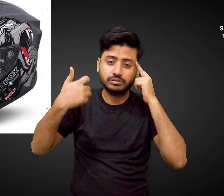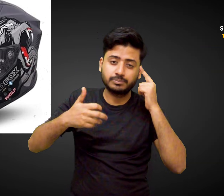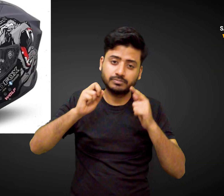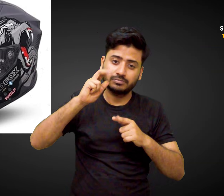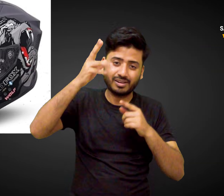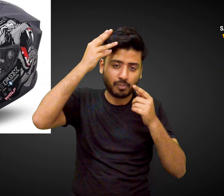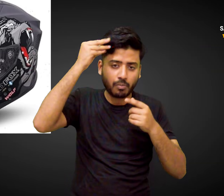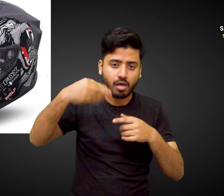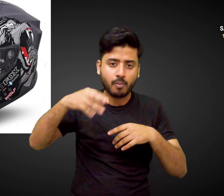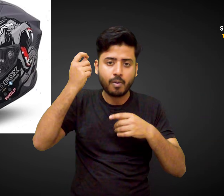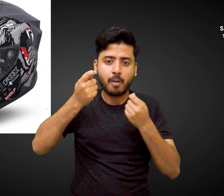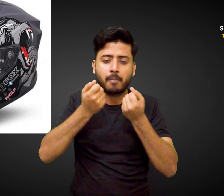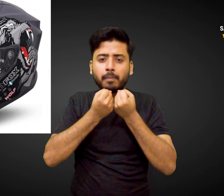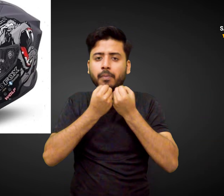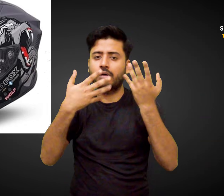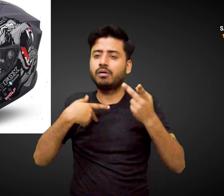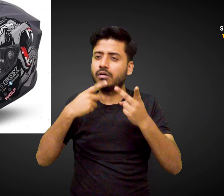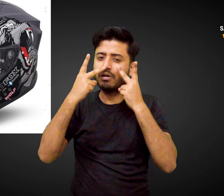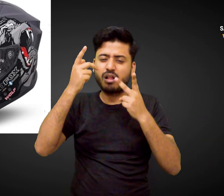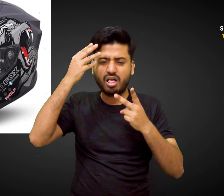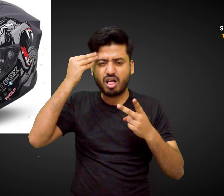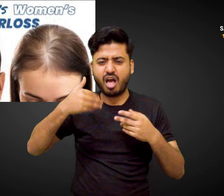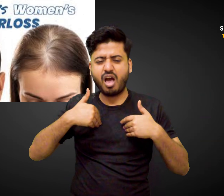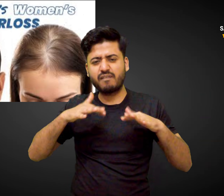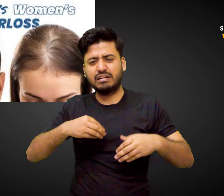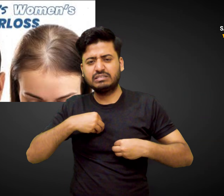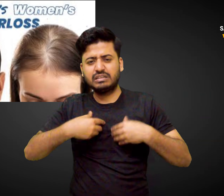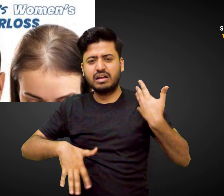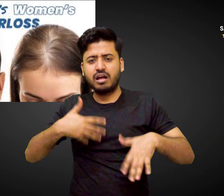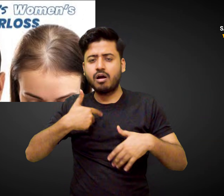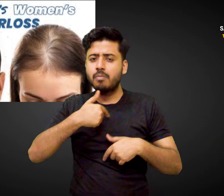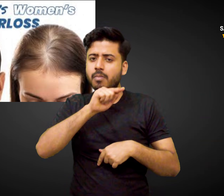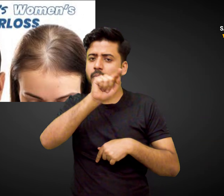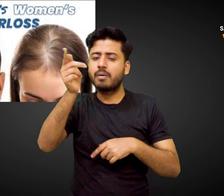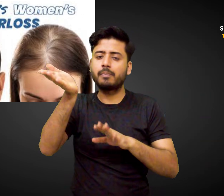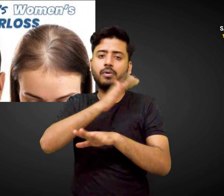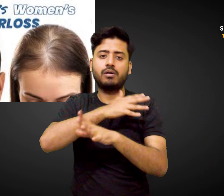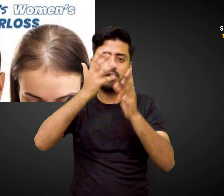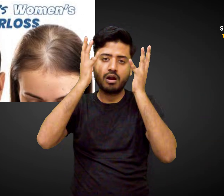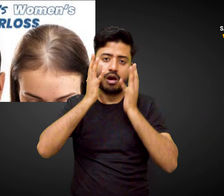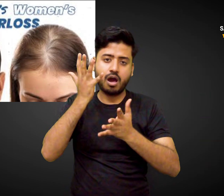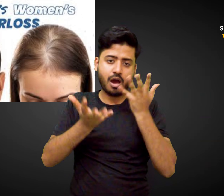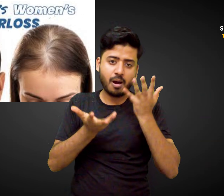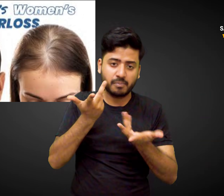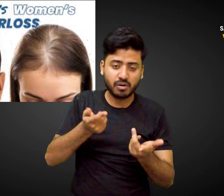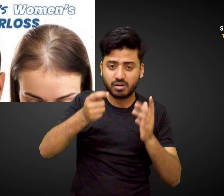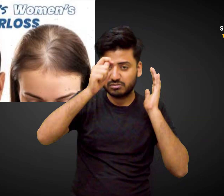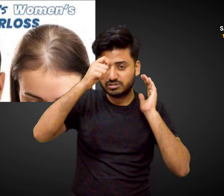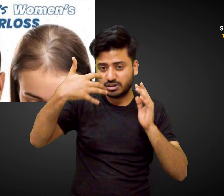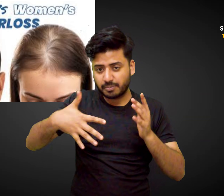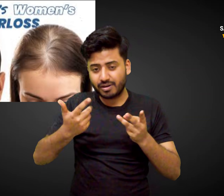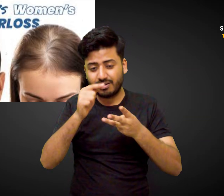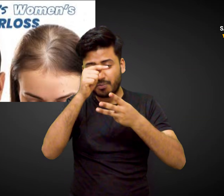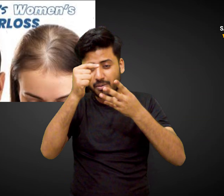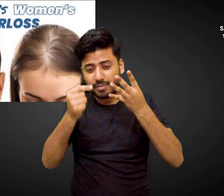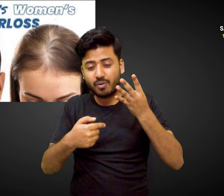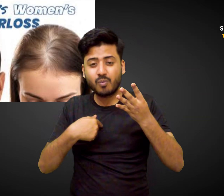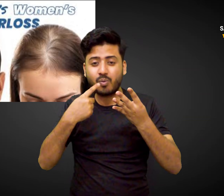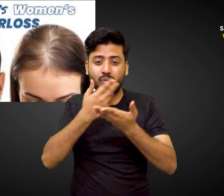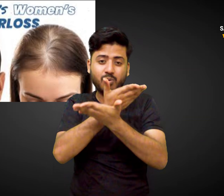a 1 to 2 day break from hats to let the follicles recover. Core strategies for hair-safe cap: ensure a loose fit. Avoid